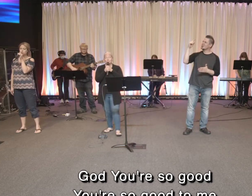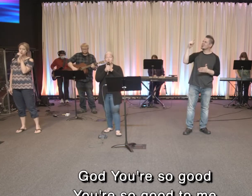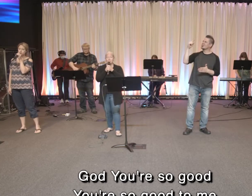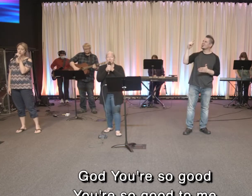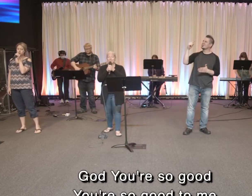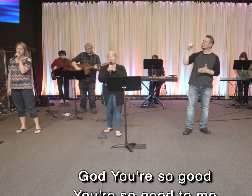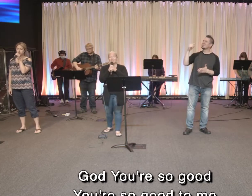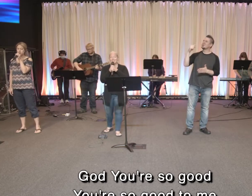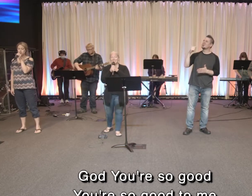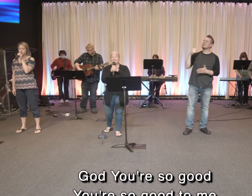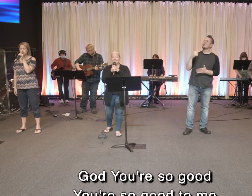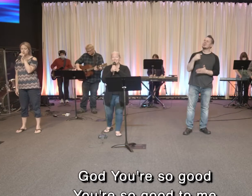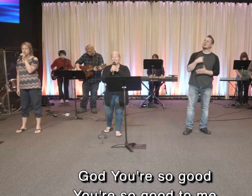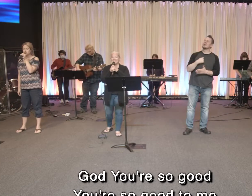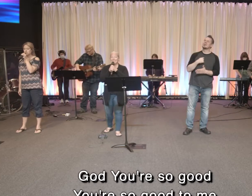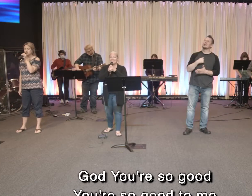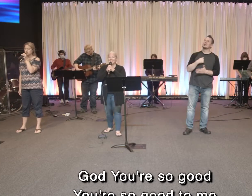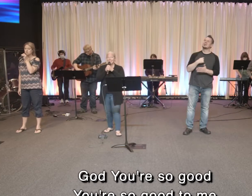me.